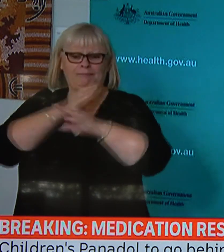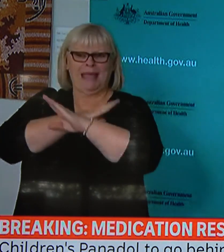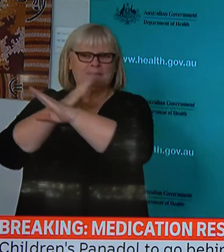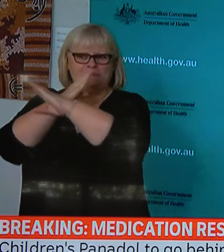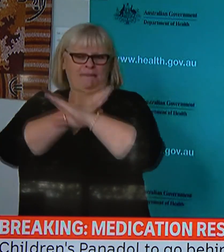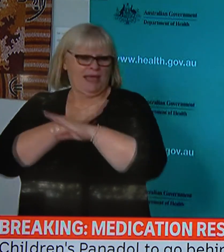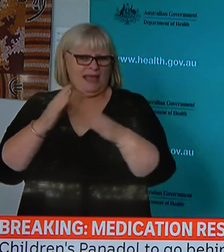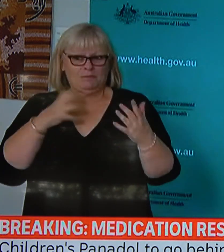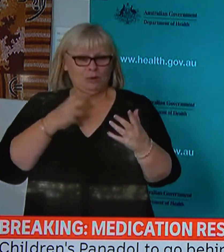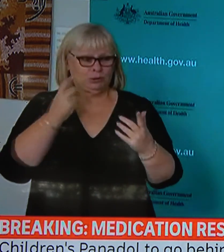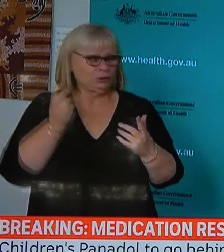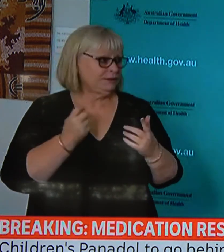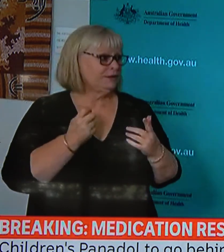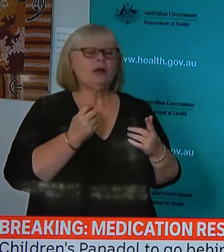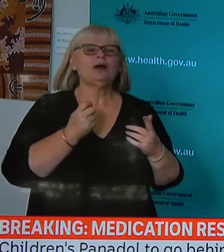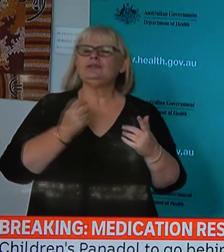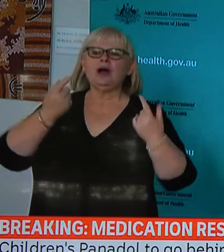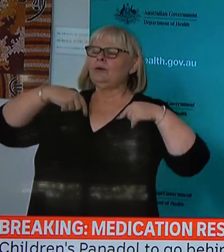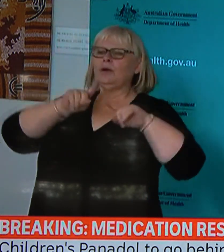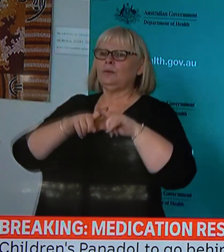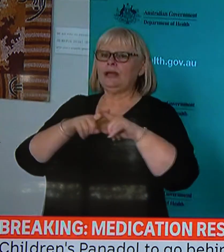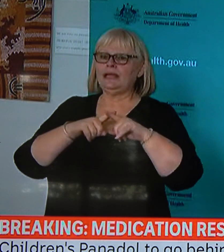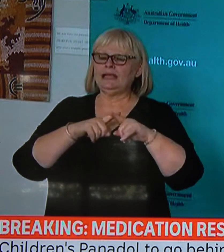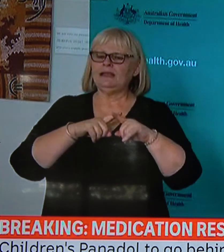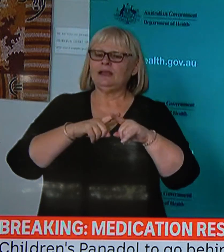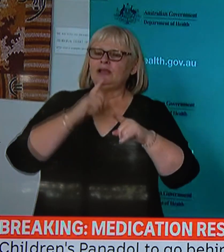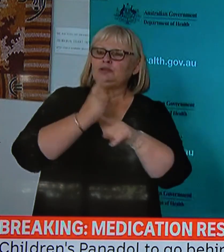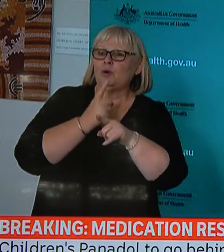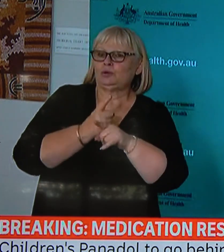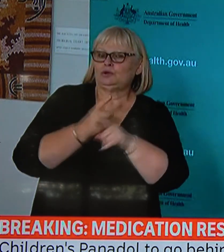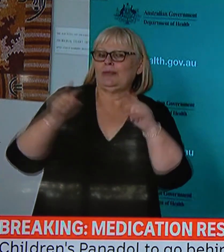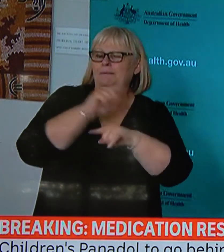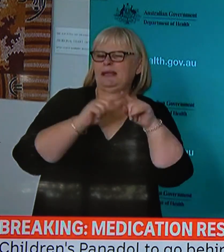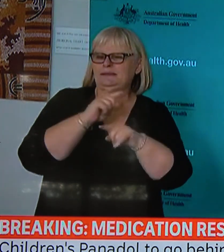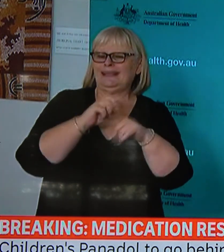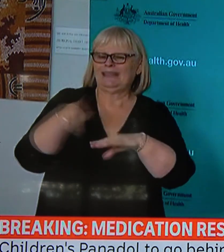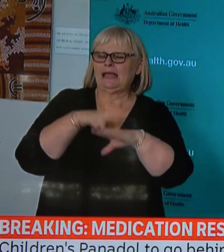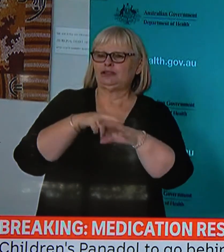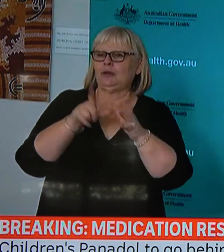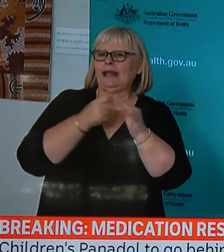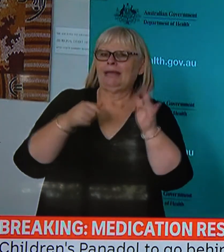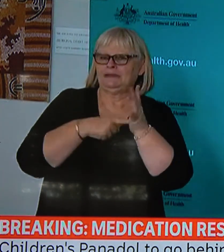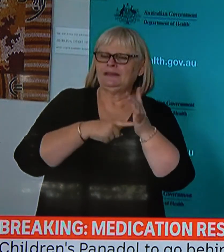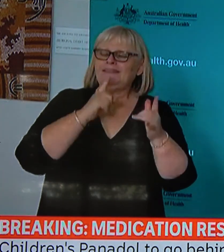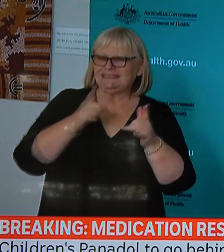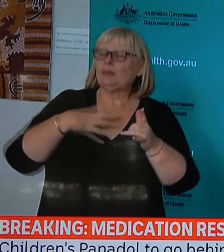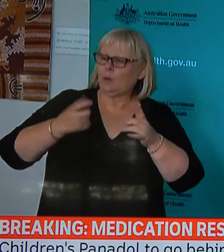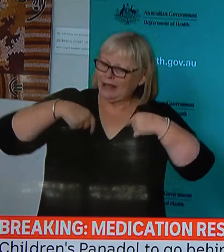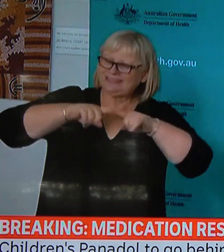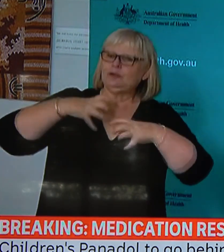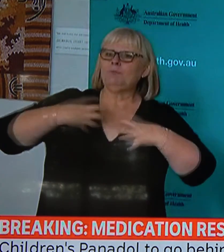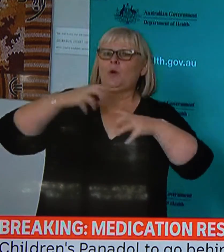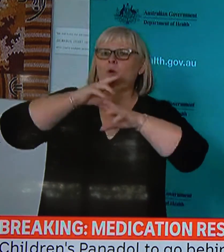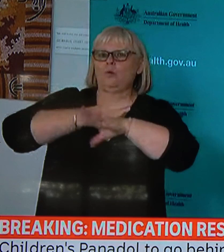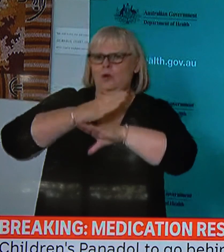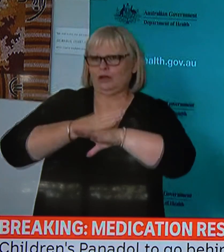So when we put information to the National Cabinet meeting earlier this week, they asked us to do further work in relation to that,